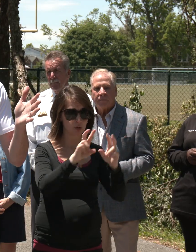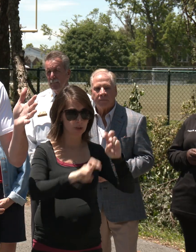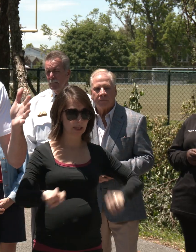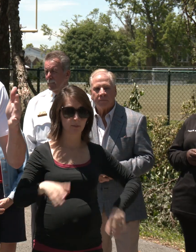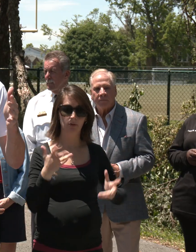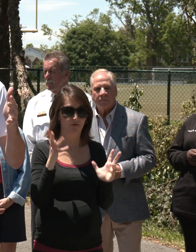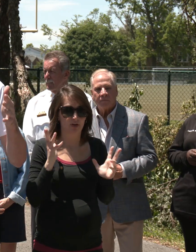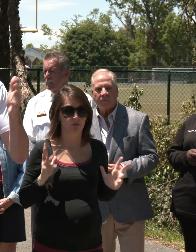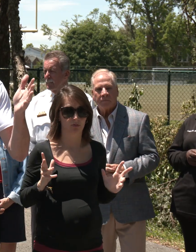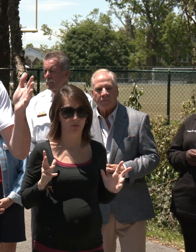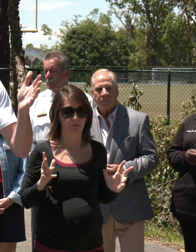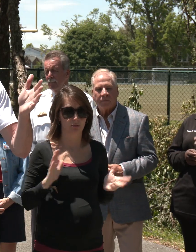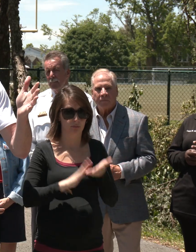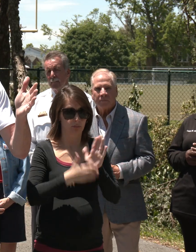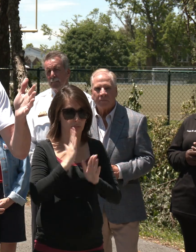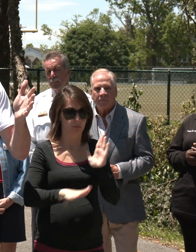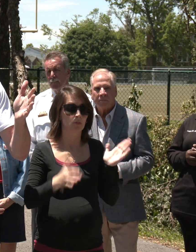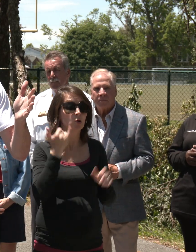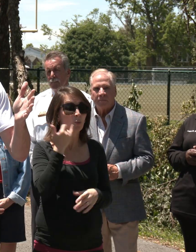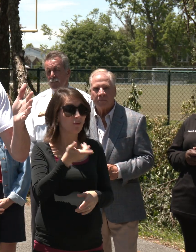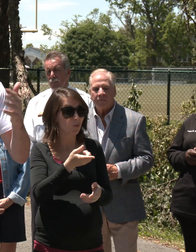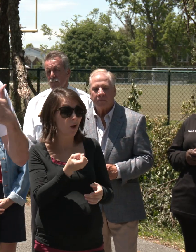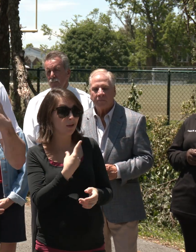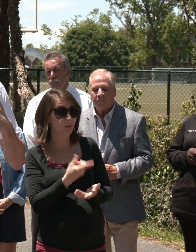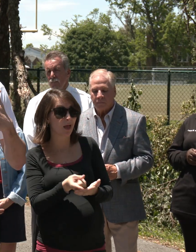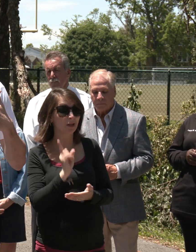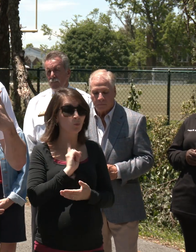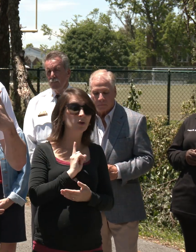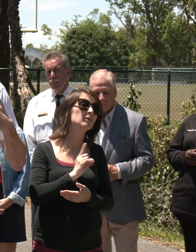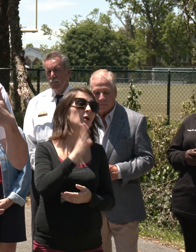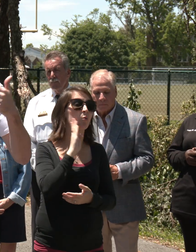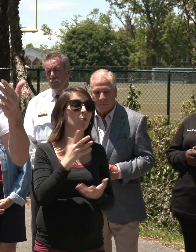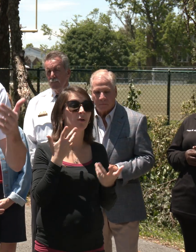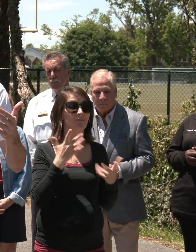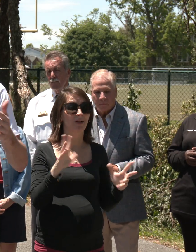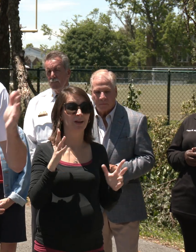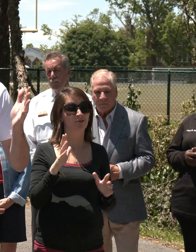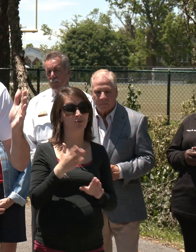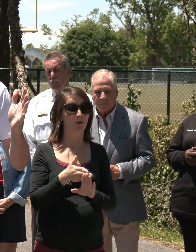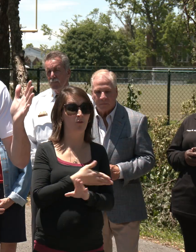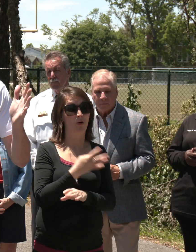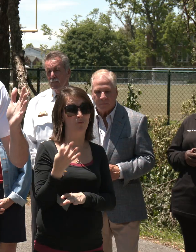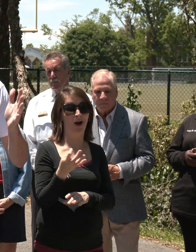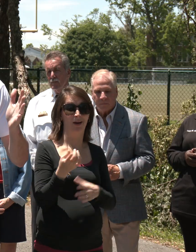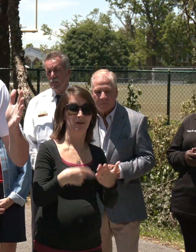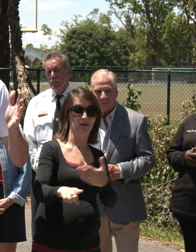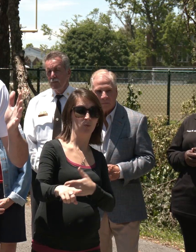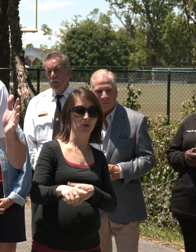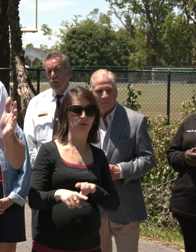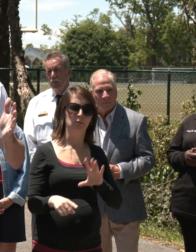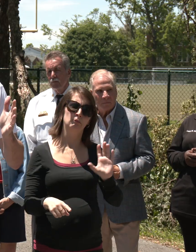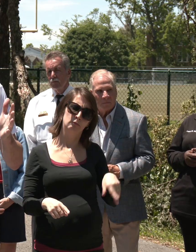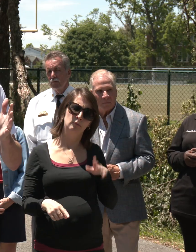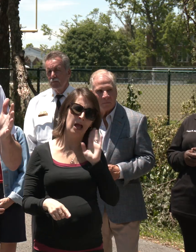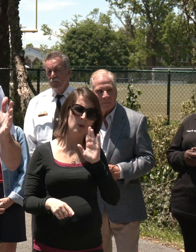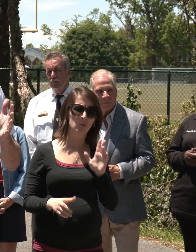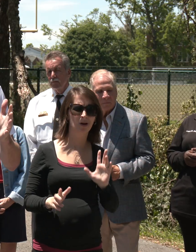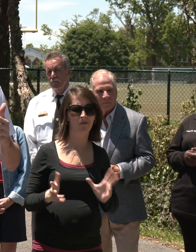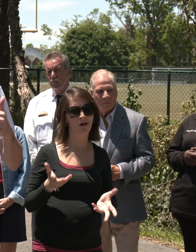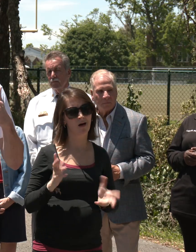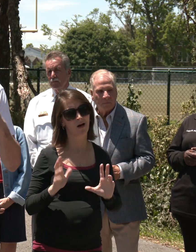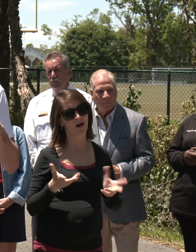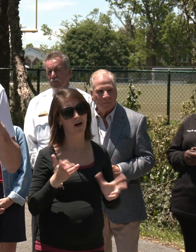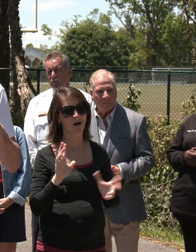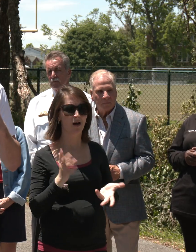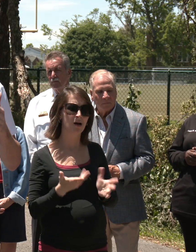already finished. And so if you would ask me a week ago when we were here on Saturday whether or not that would be done by Friday, I probably would have hedged a little bit on